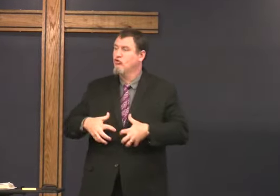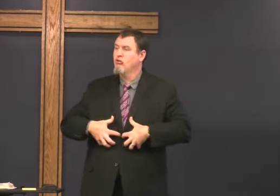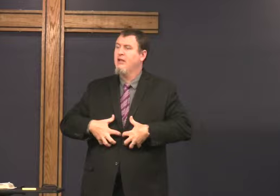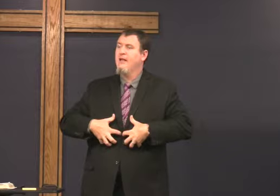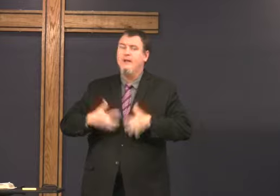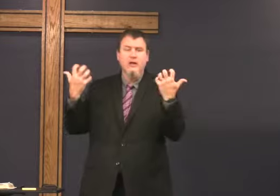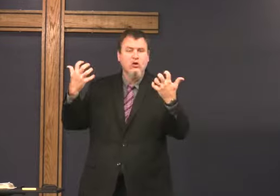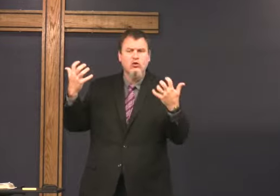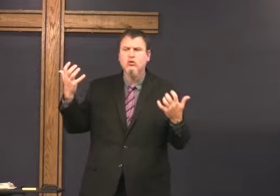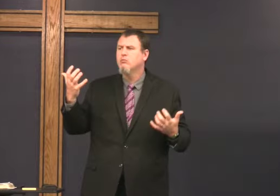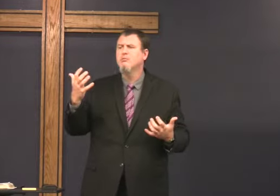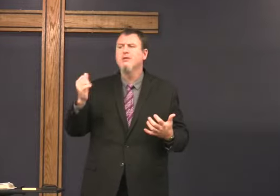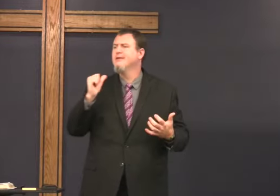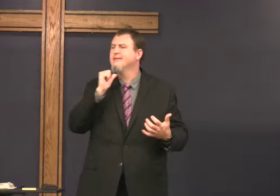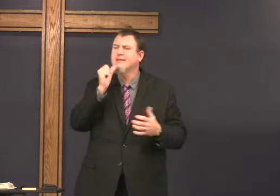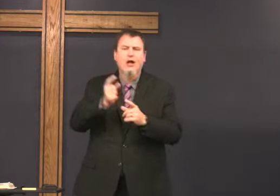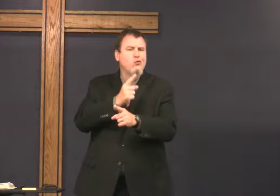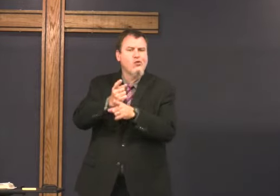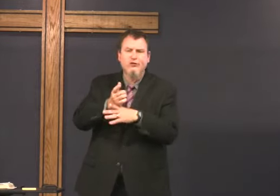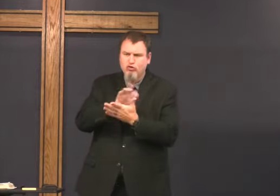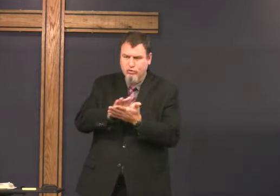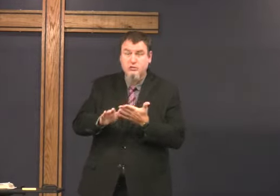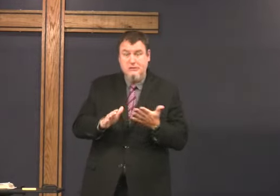We are all made of flesh.